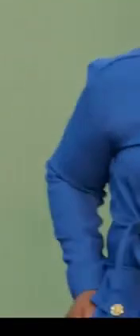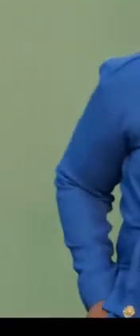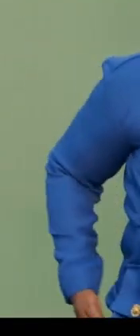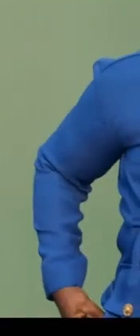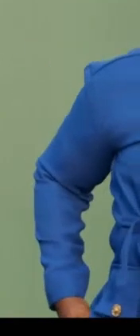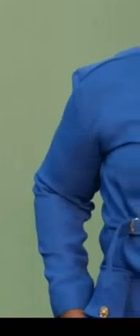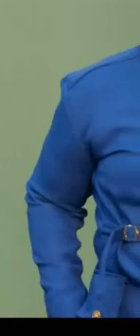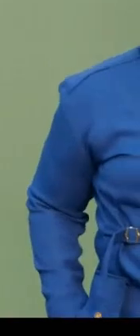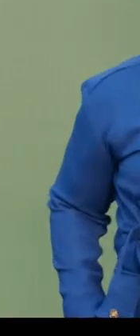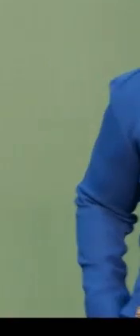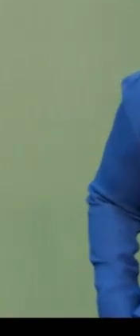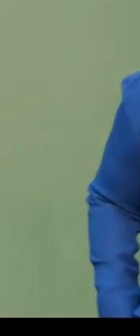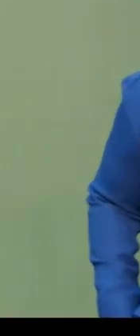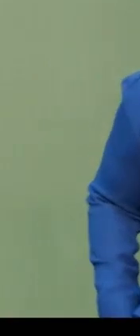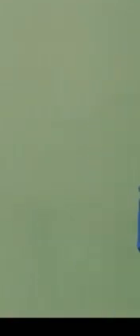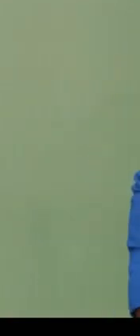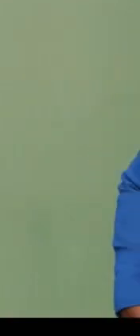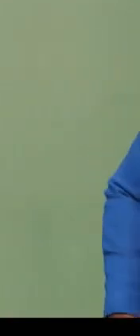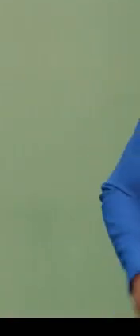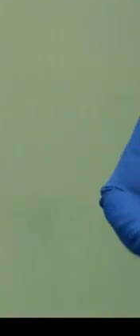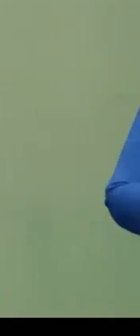Oluwashola Blessing Balongo.